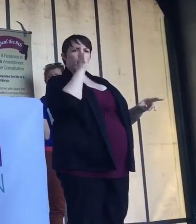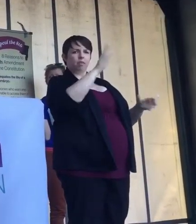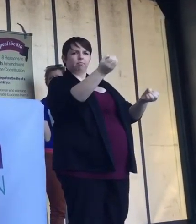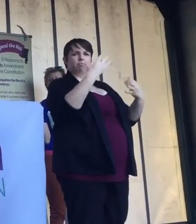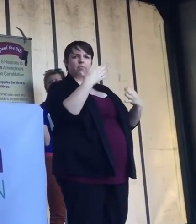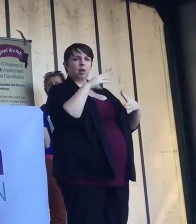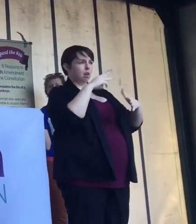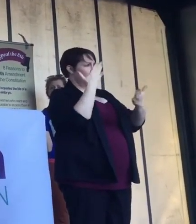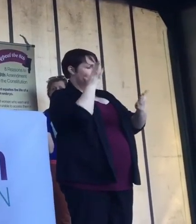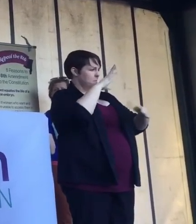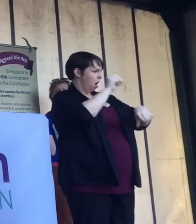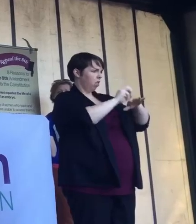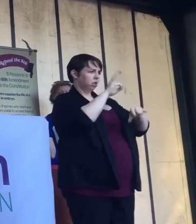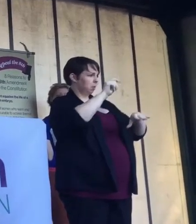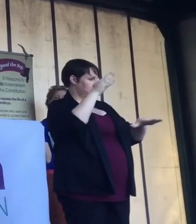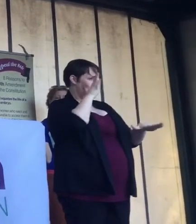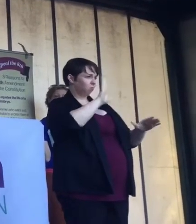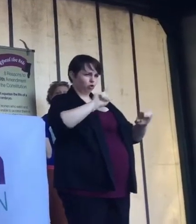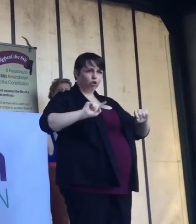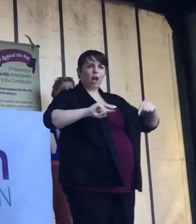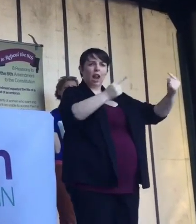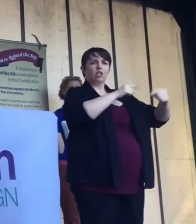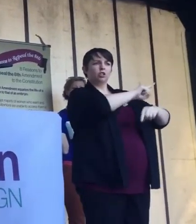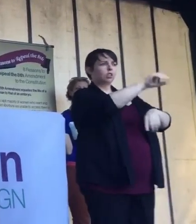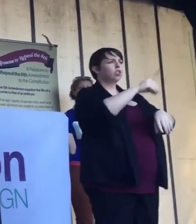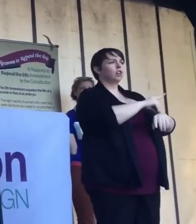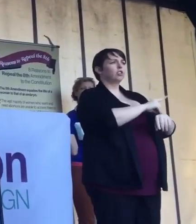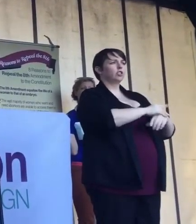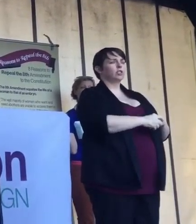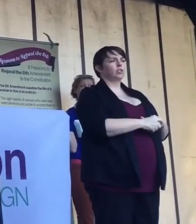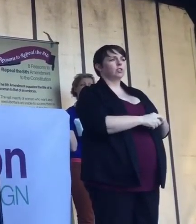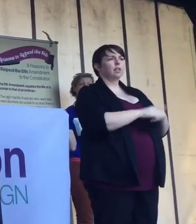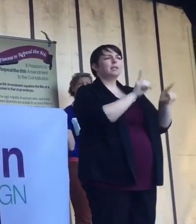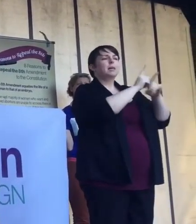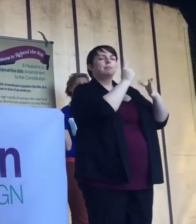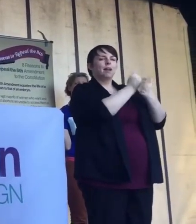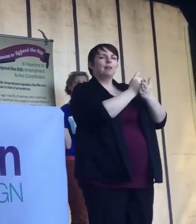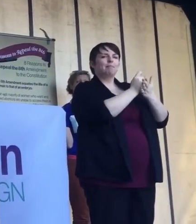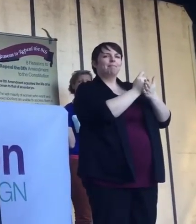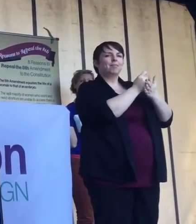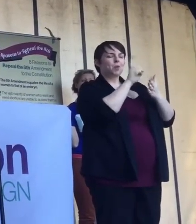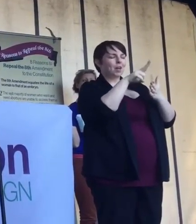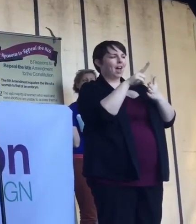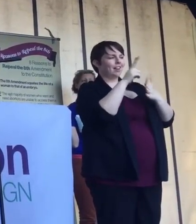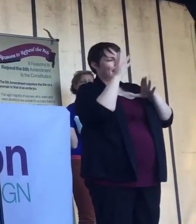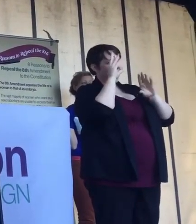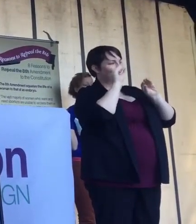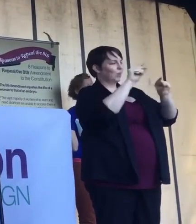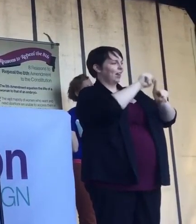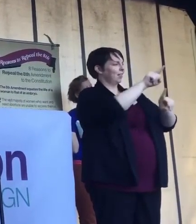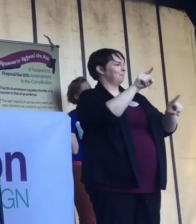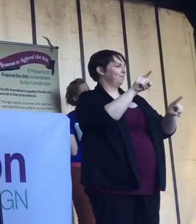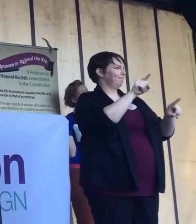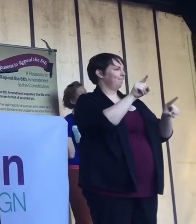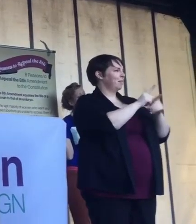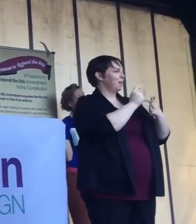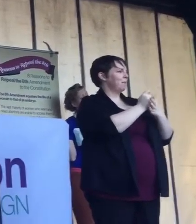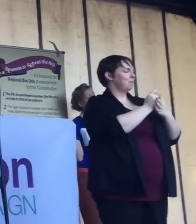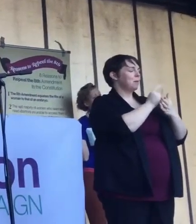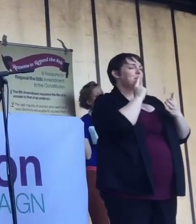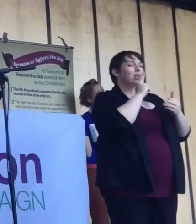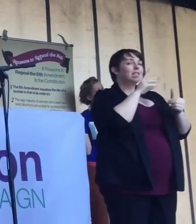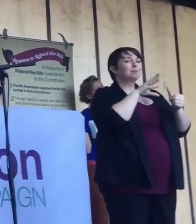Put them on the spot, challenge them, but also educate them, and most particularly support